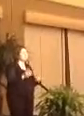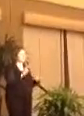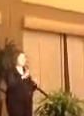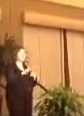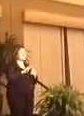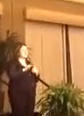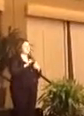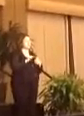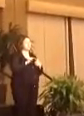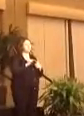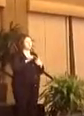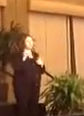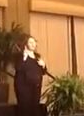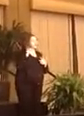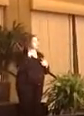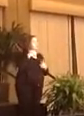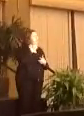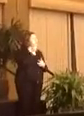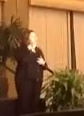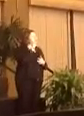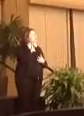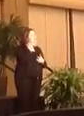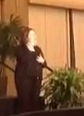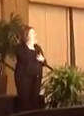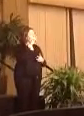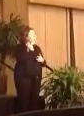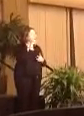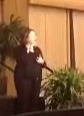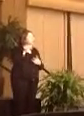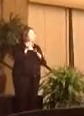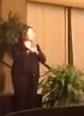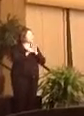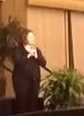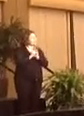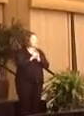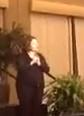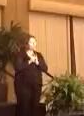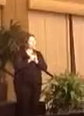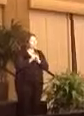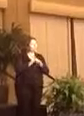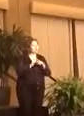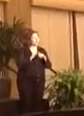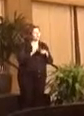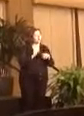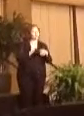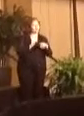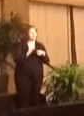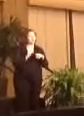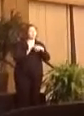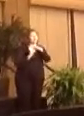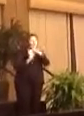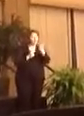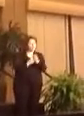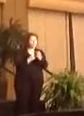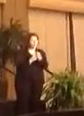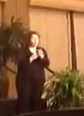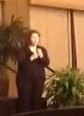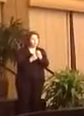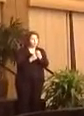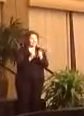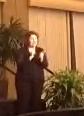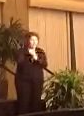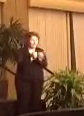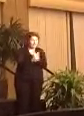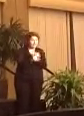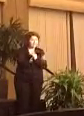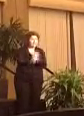I noticed you have a greyhound in your videos. I do. Chipotle. Yeah. Are you familiar? Like, are you a supporter in the racing greyhounds